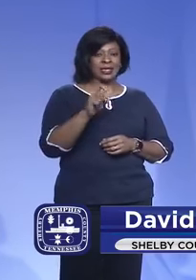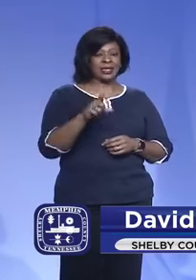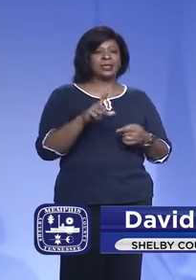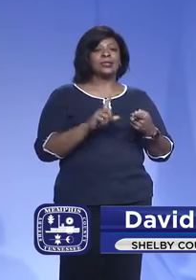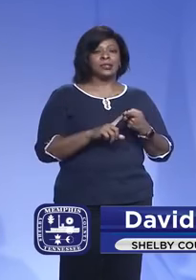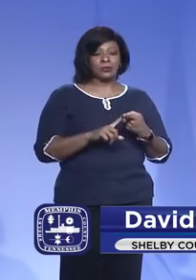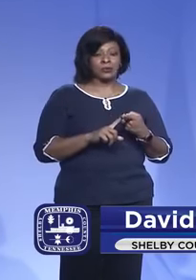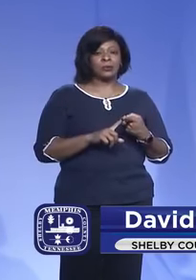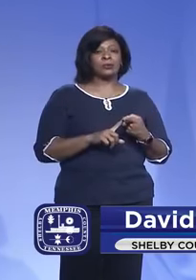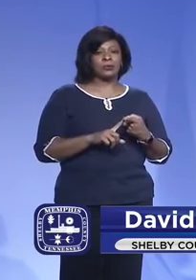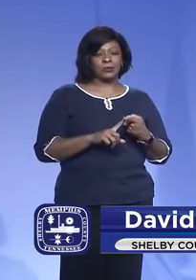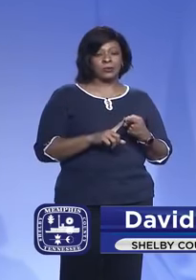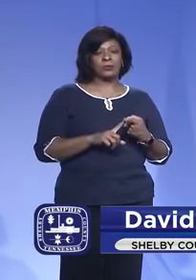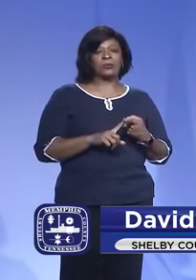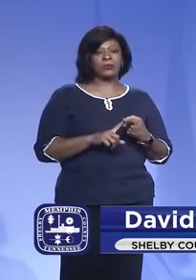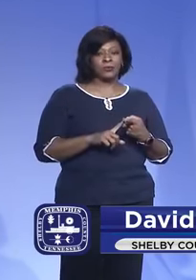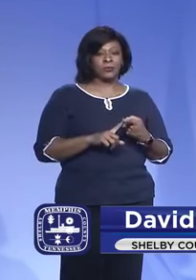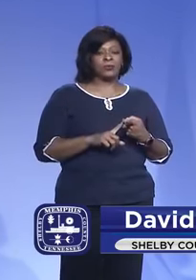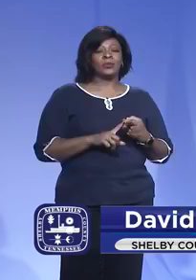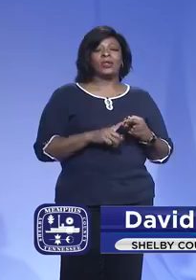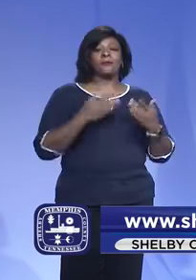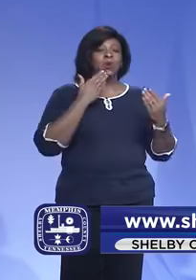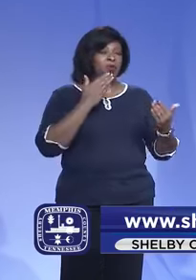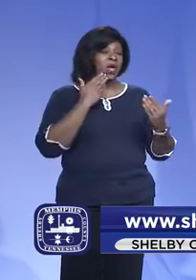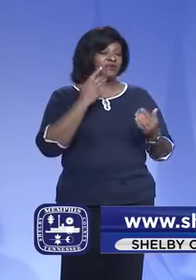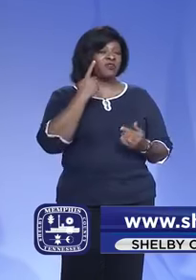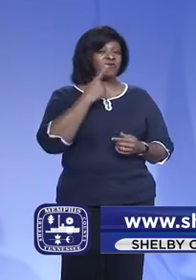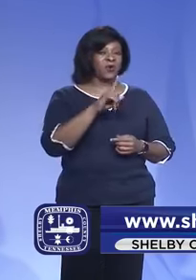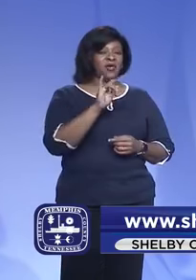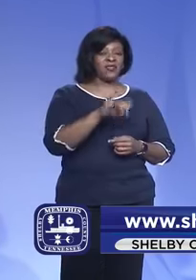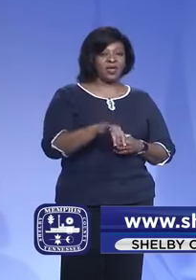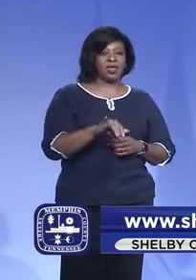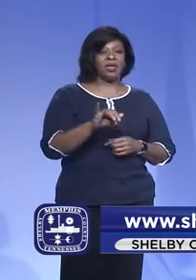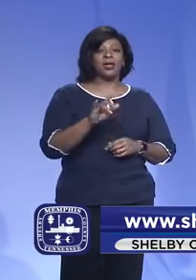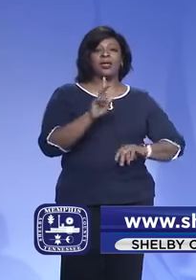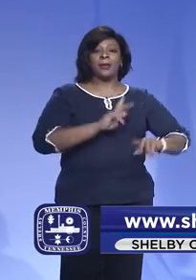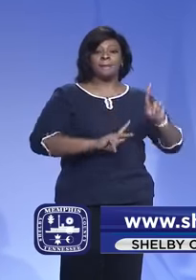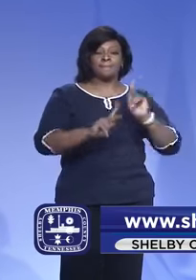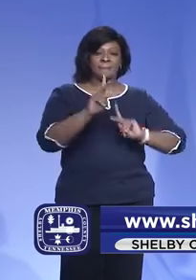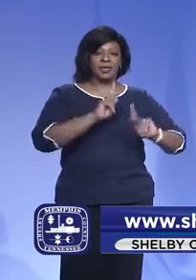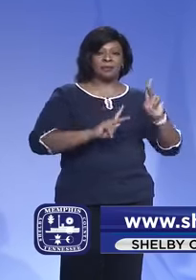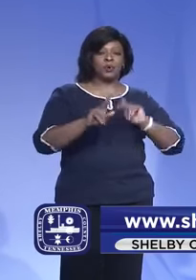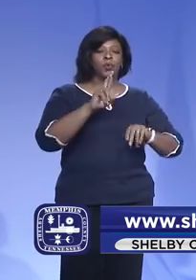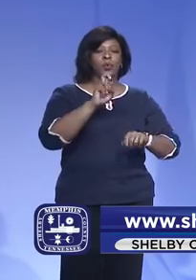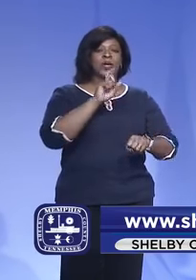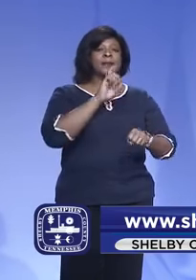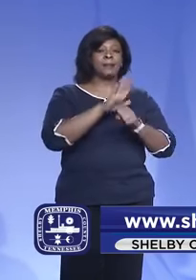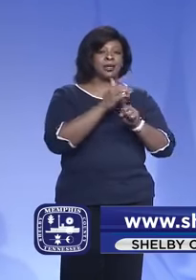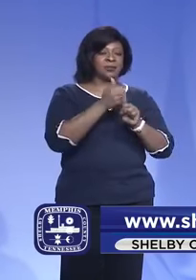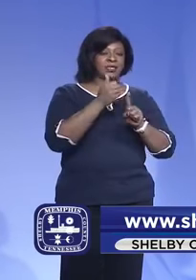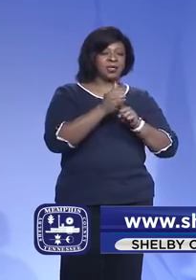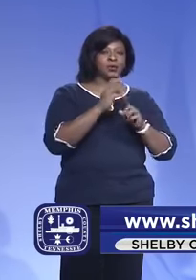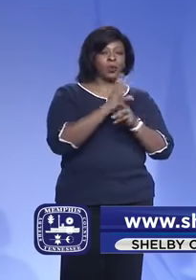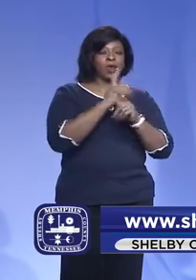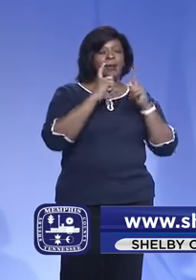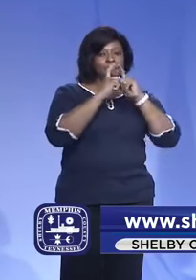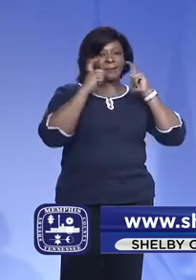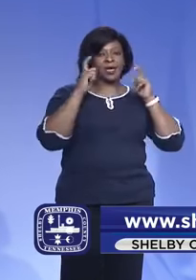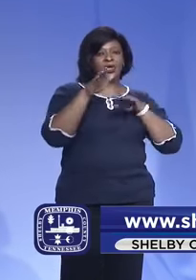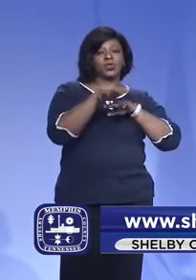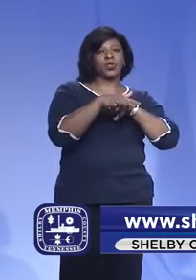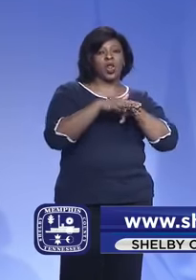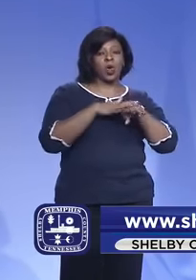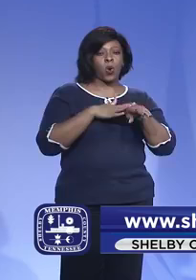to be grateful for that as far as people recommitting themselves to masking and slowing the